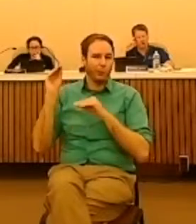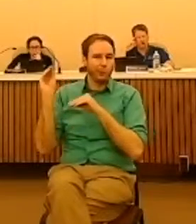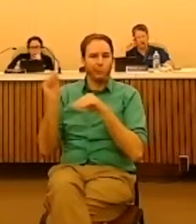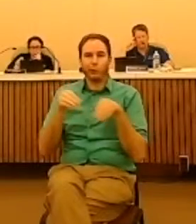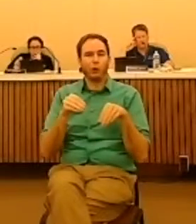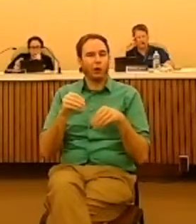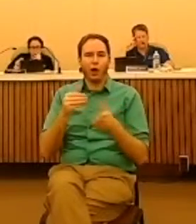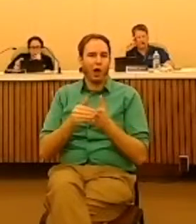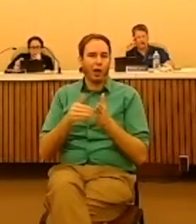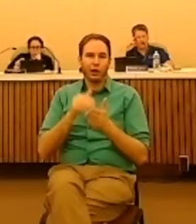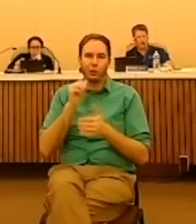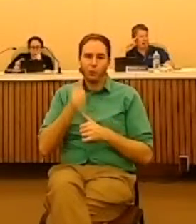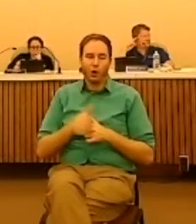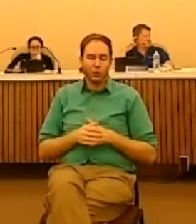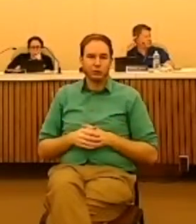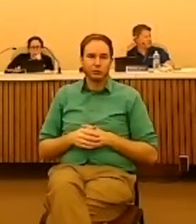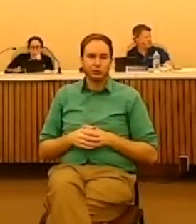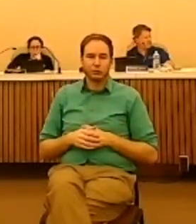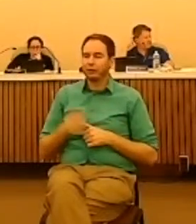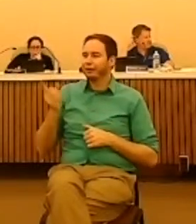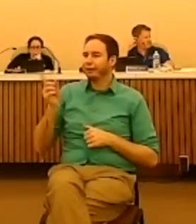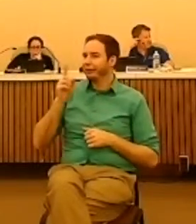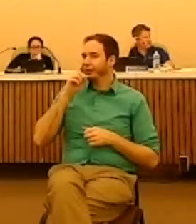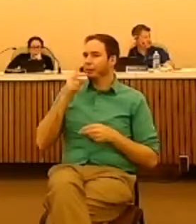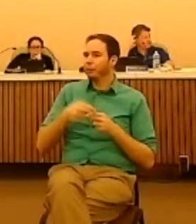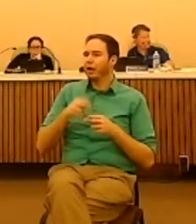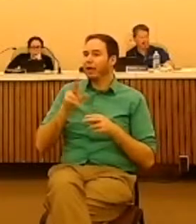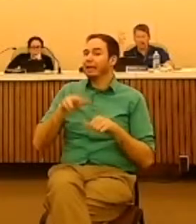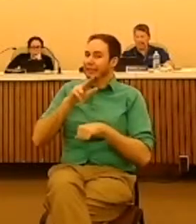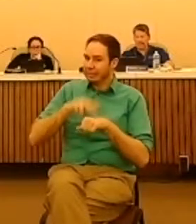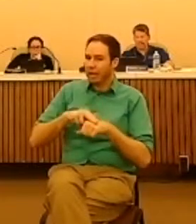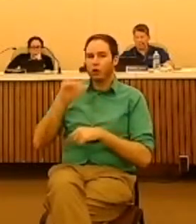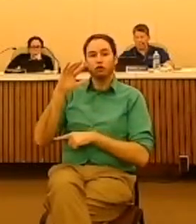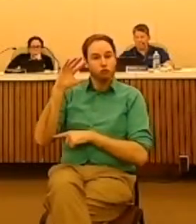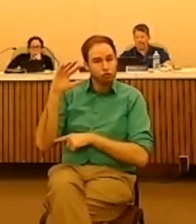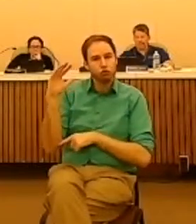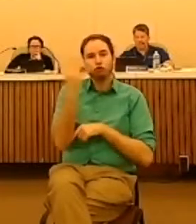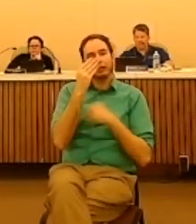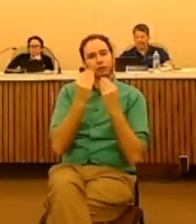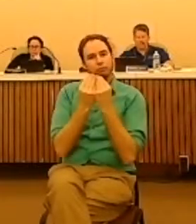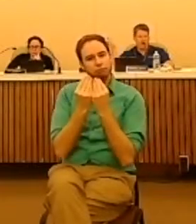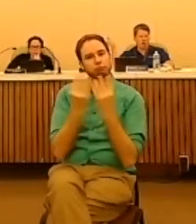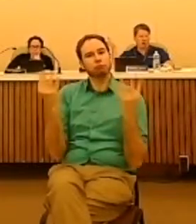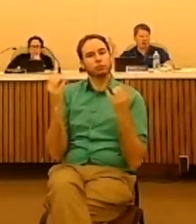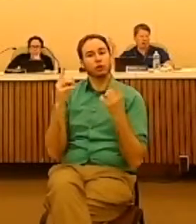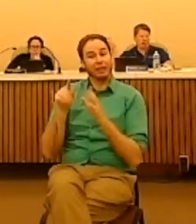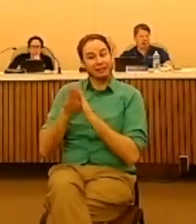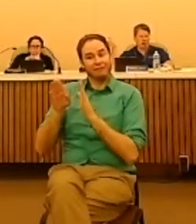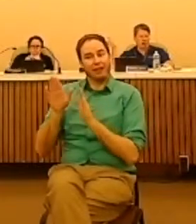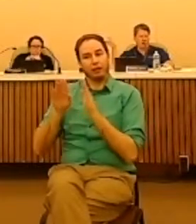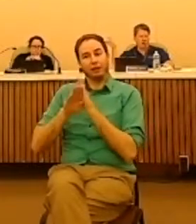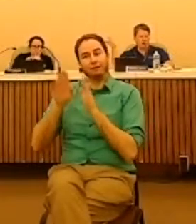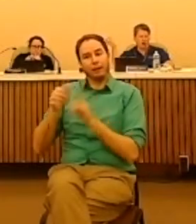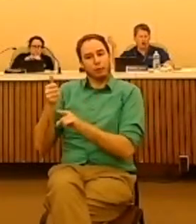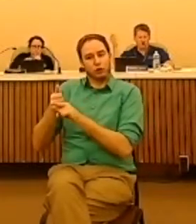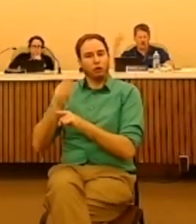often. They were talking about a natural barrier, some kind of Right, trees so, and some right, kind so the developer is gonna put in a